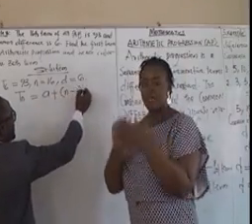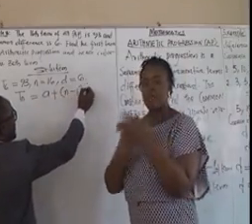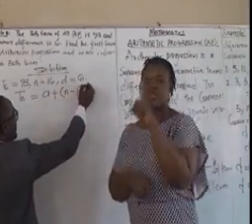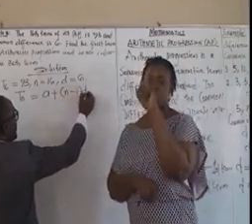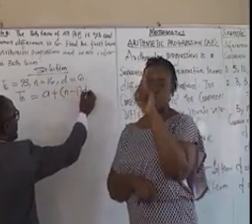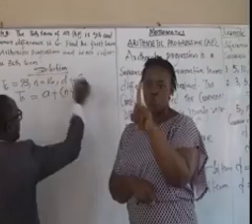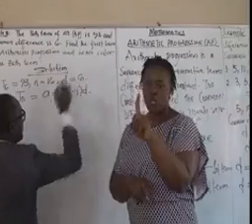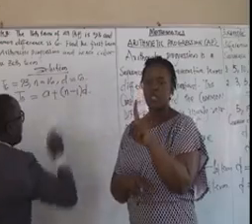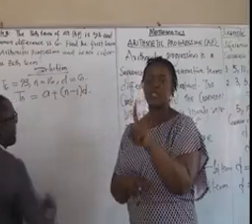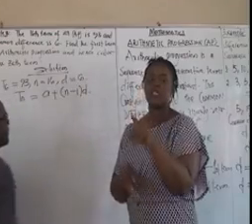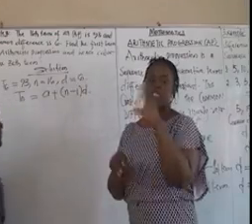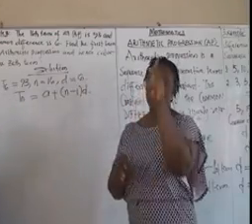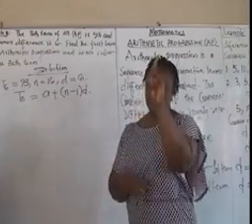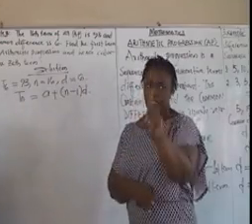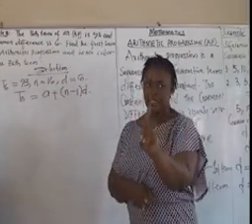1 bracket d.